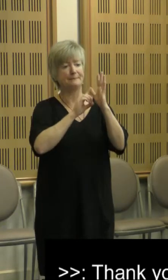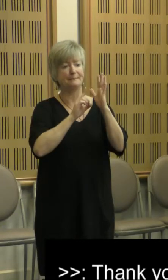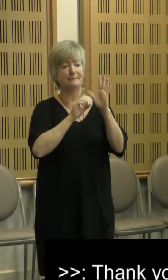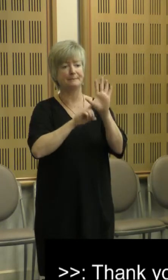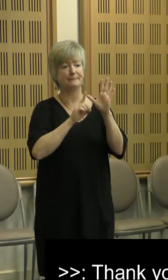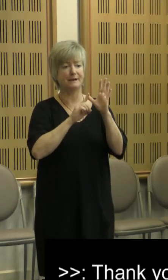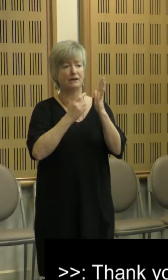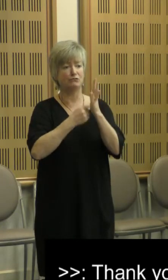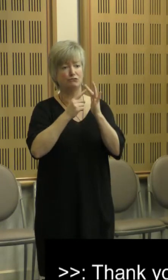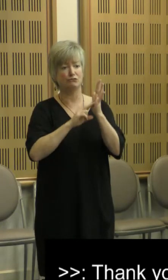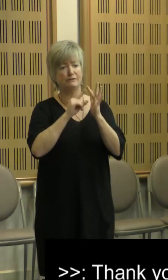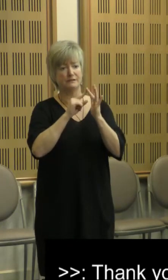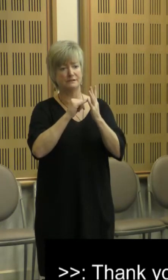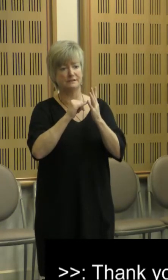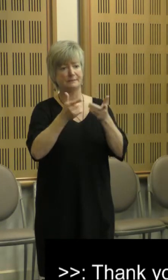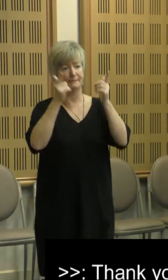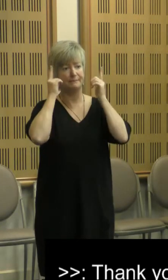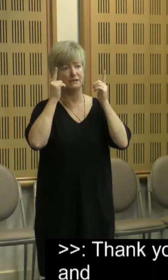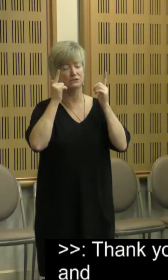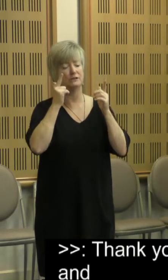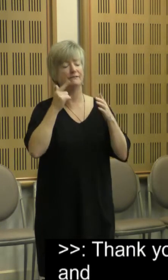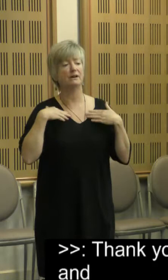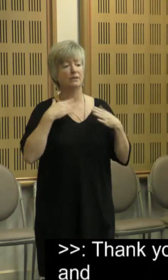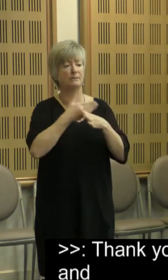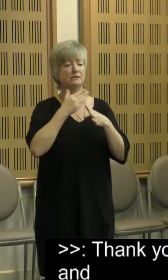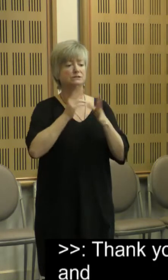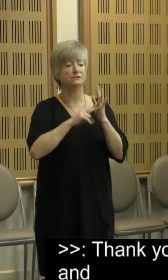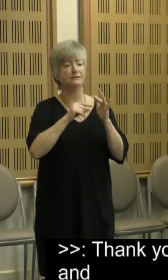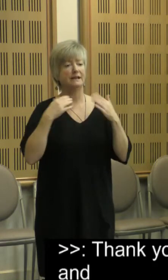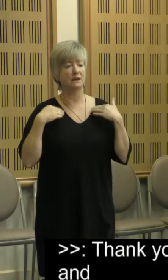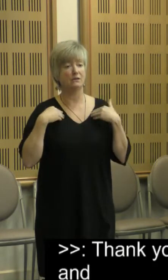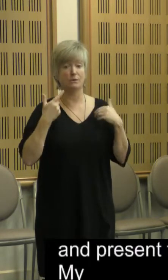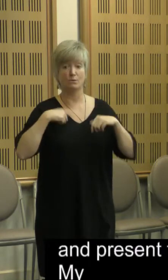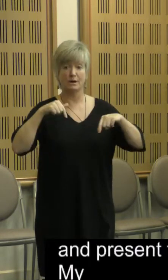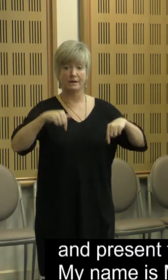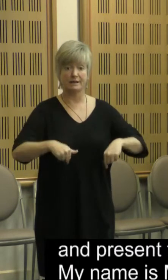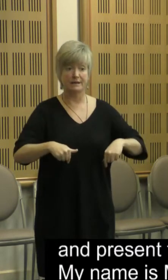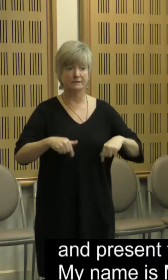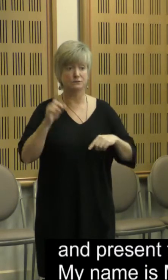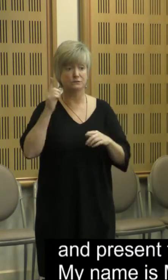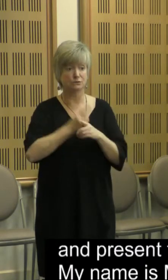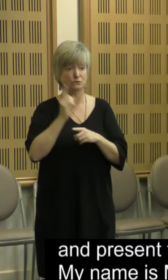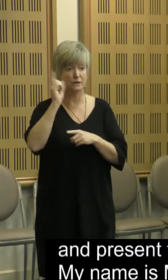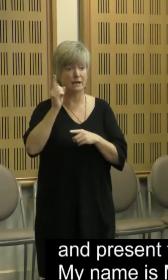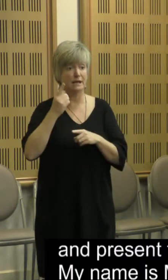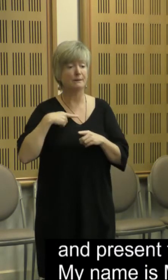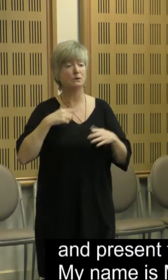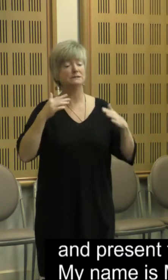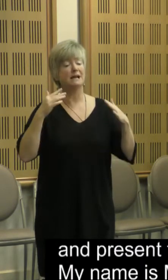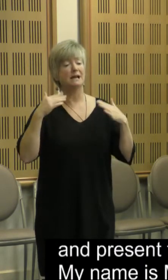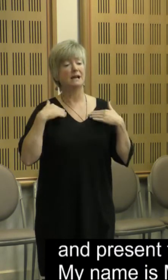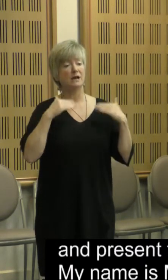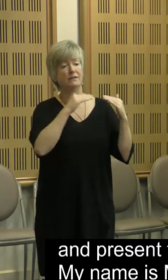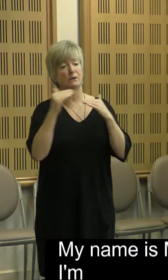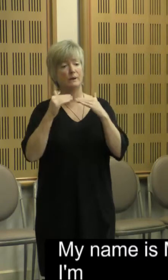I'm the Manager of Health Promotion Operations at VicHealth. And the reason I'm here to talk with you is that health equity comes under my